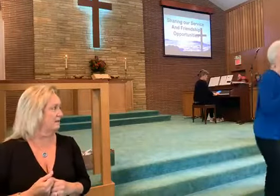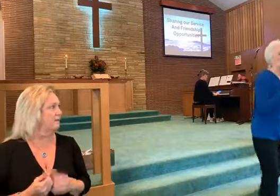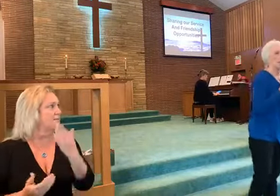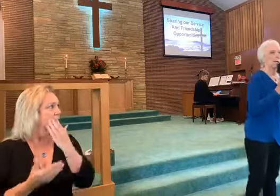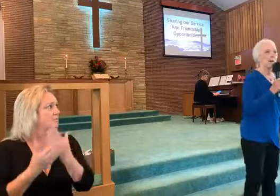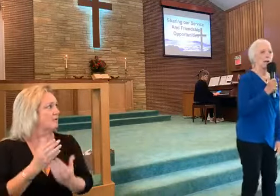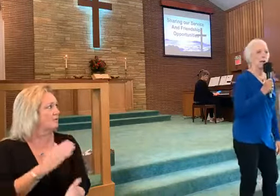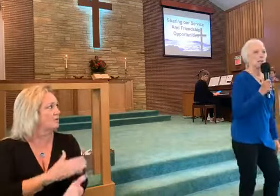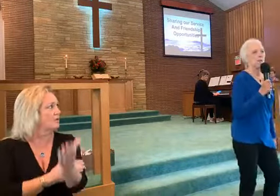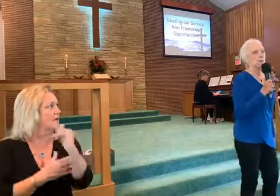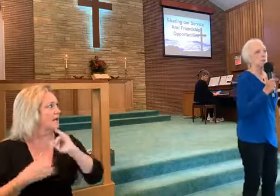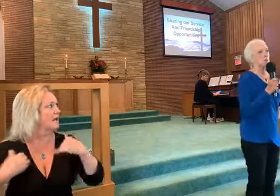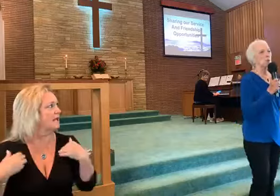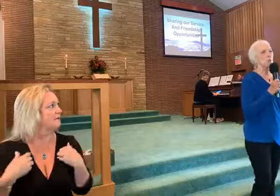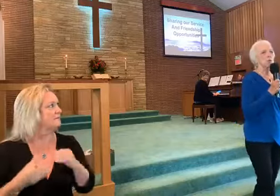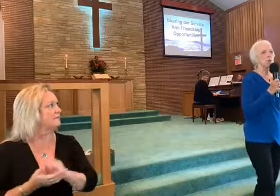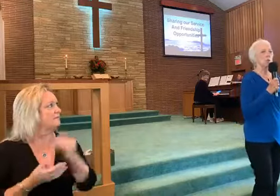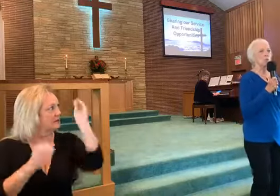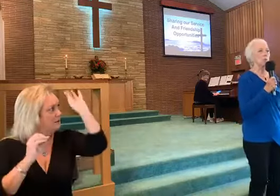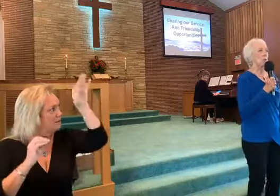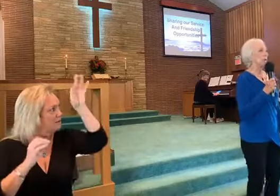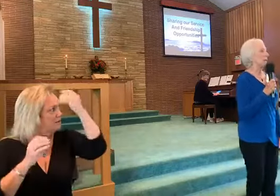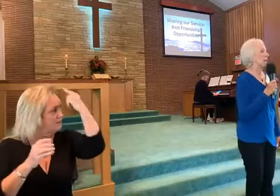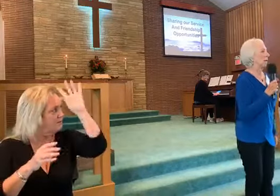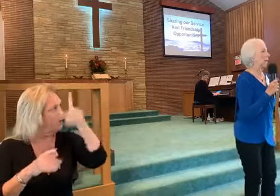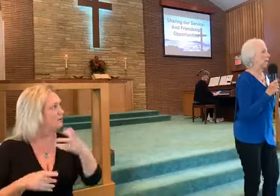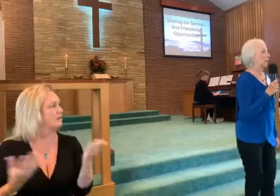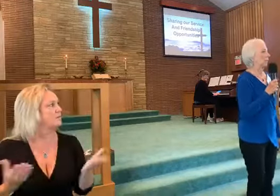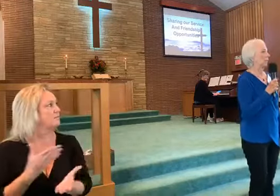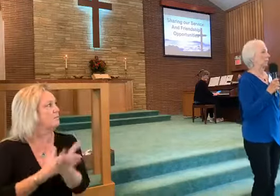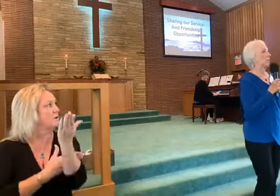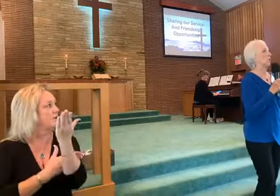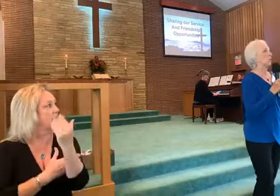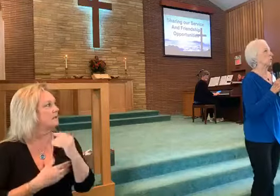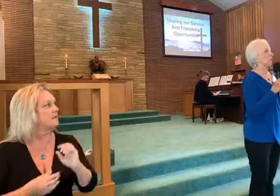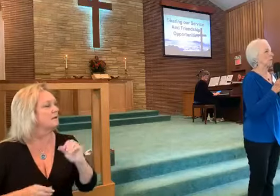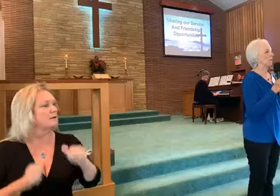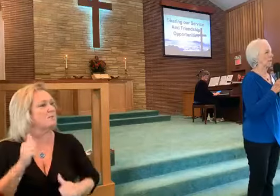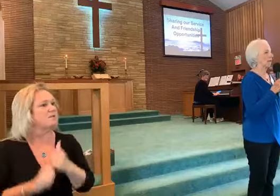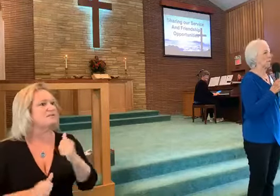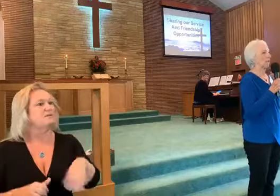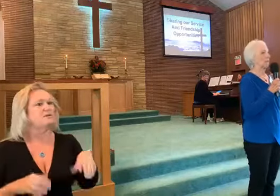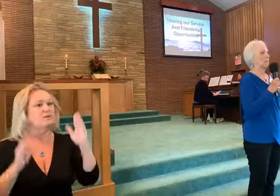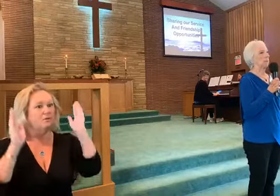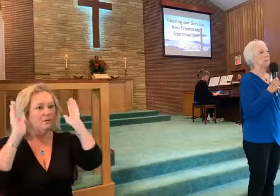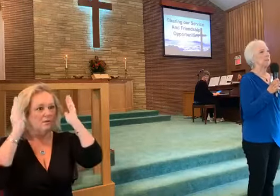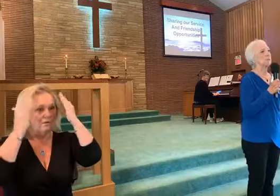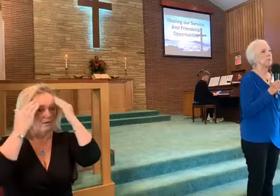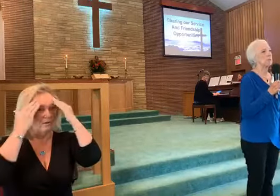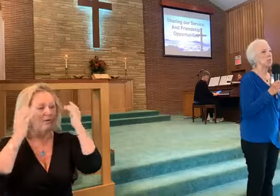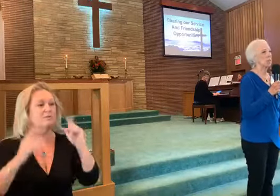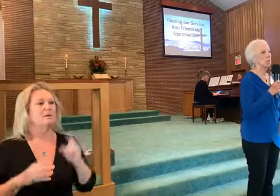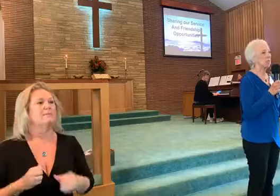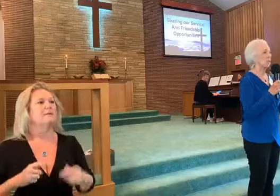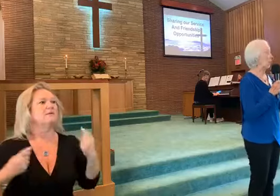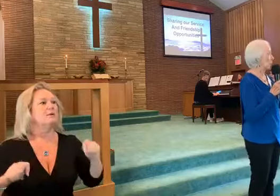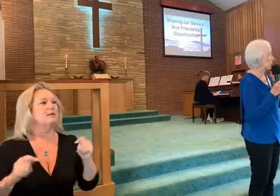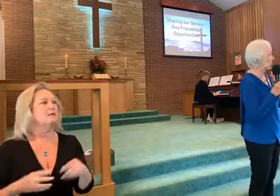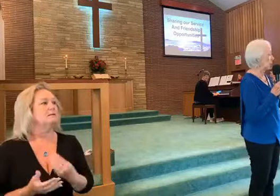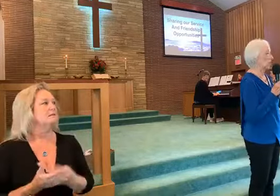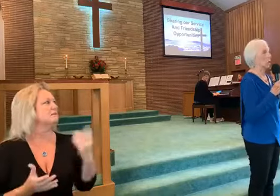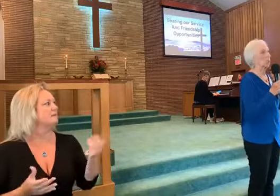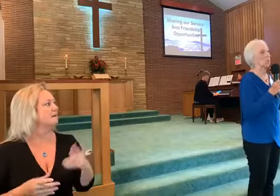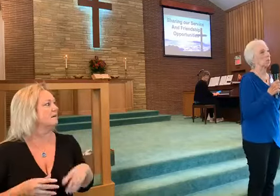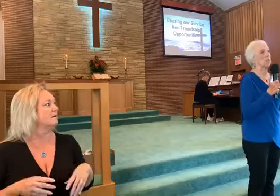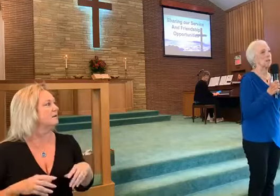Good morning. I have some news for you this morning. Most of you are aware of the fact that we have been attempting to sell the